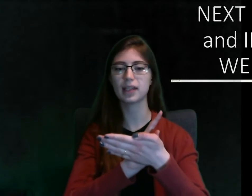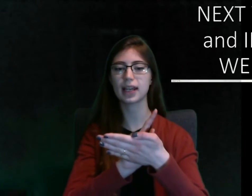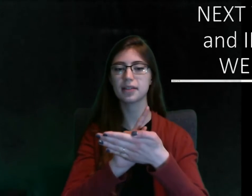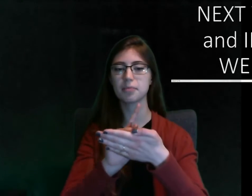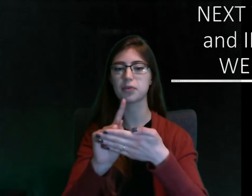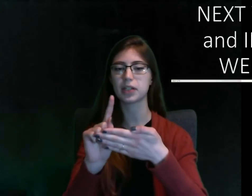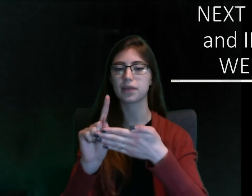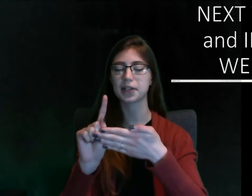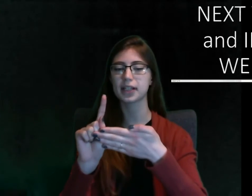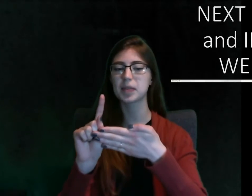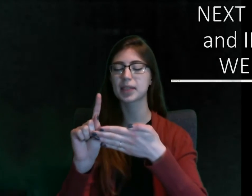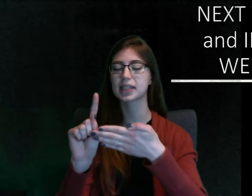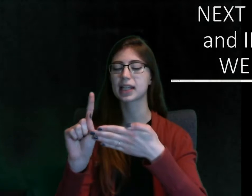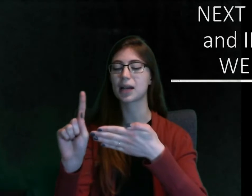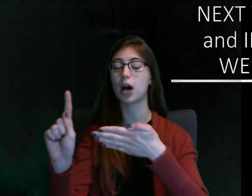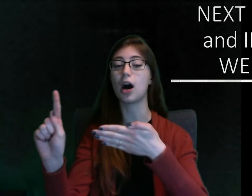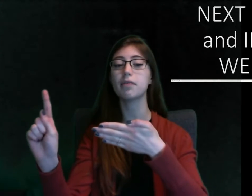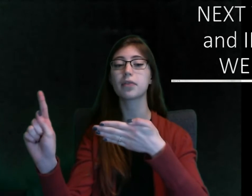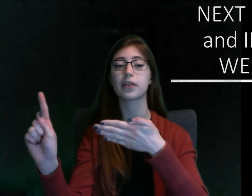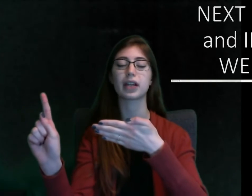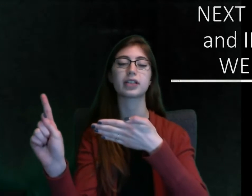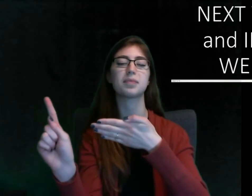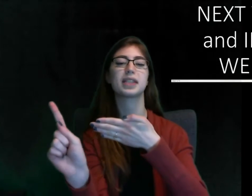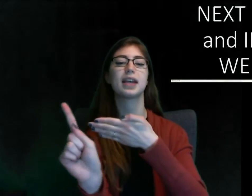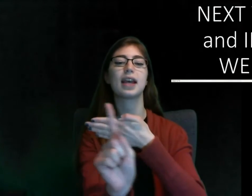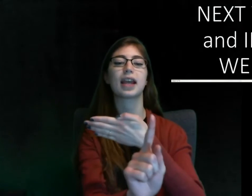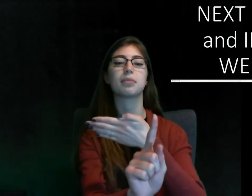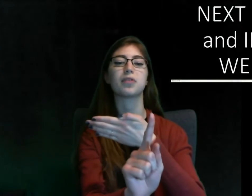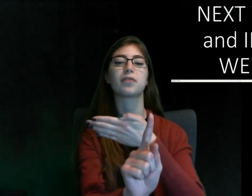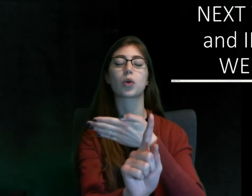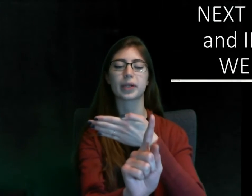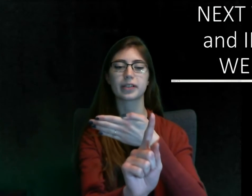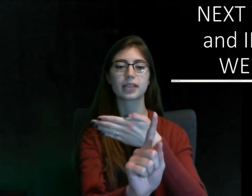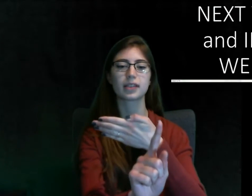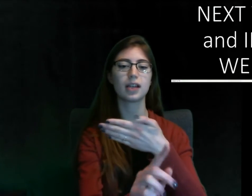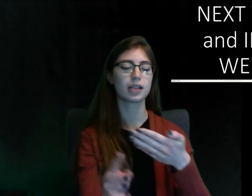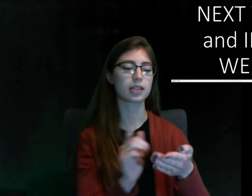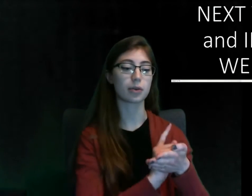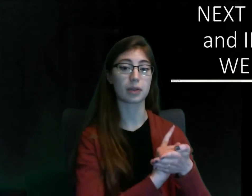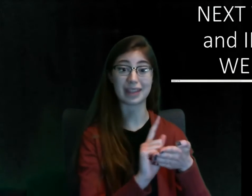hand, move to your fingertips, but then it's going to come off of your fingertips and move forwards. So this